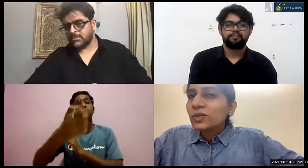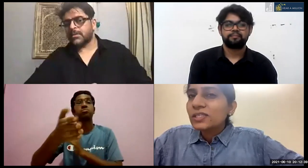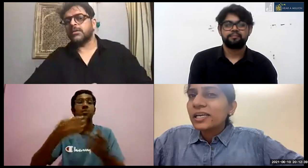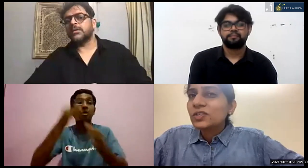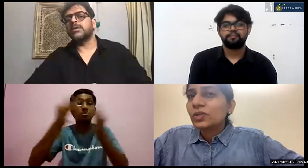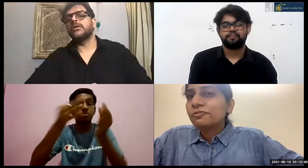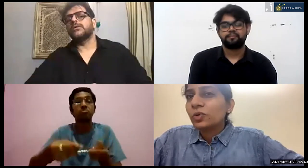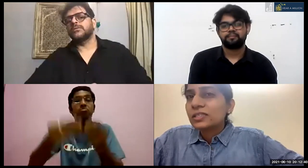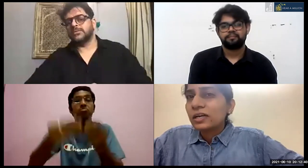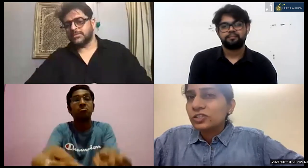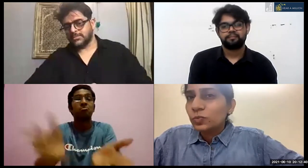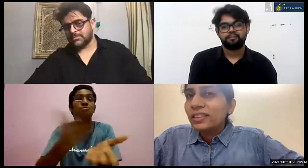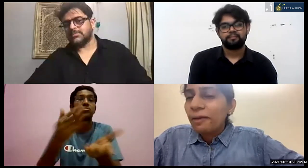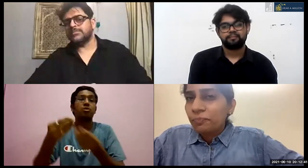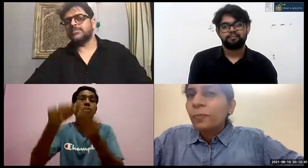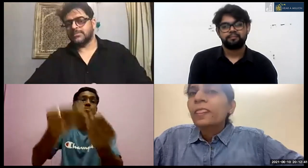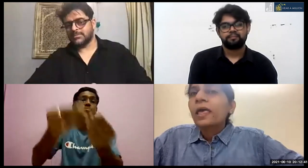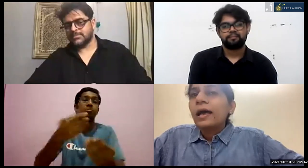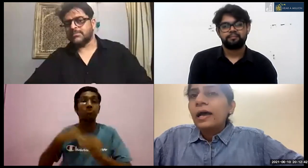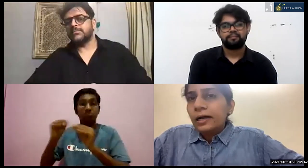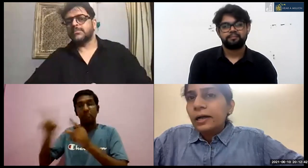work outside, so the phones are with them.